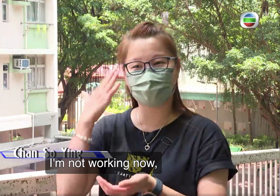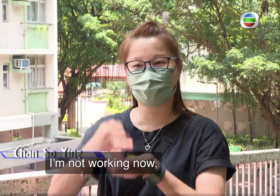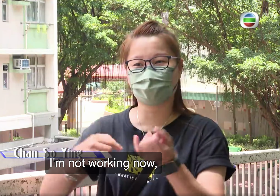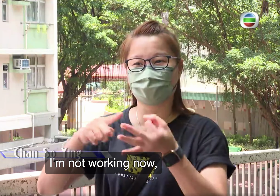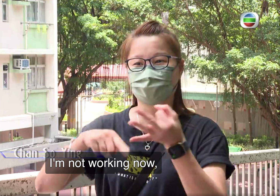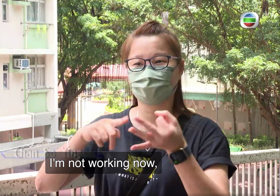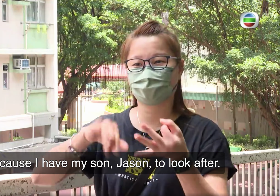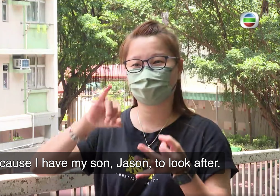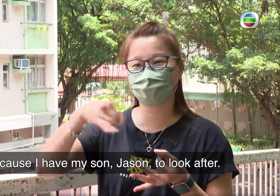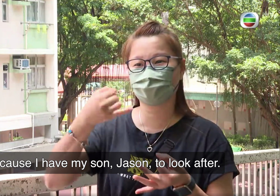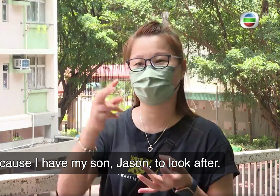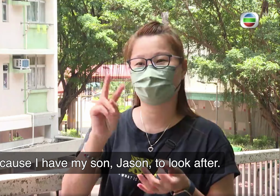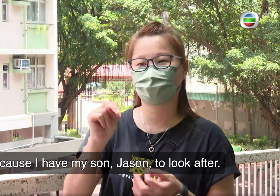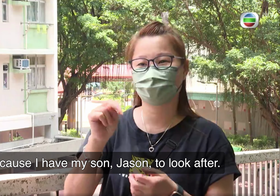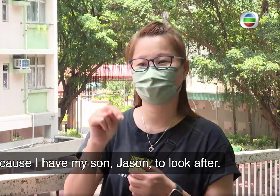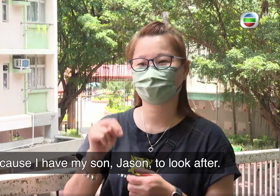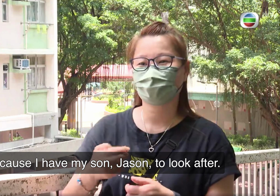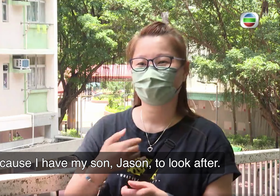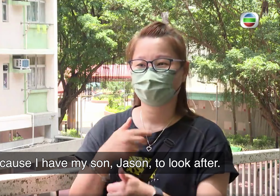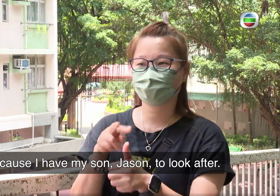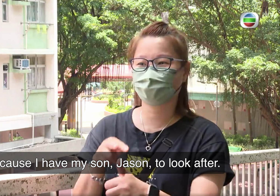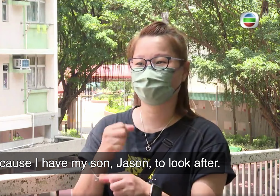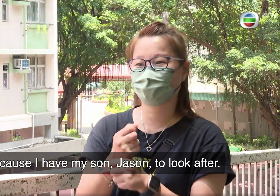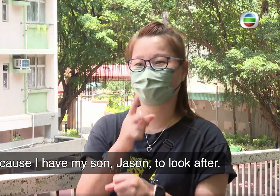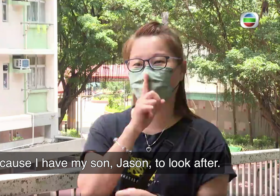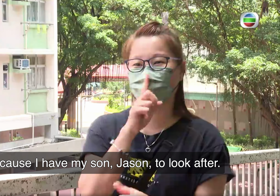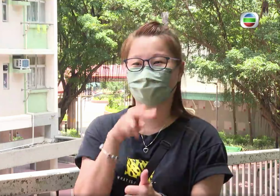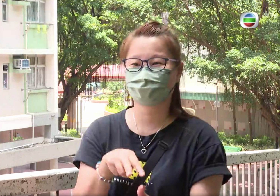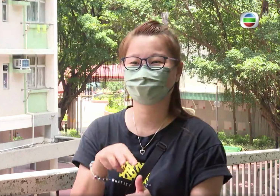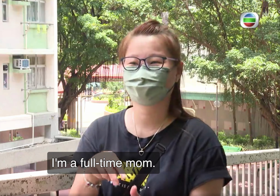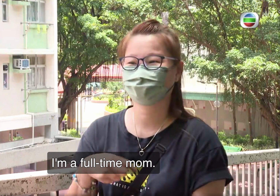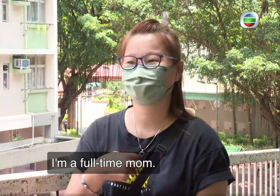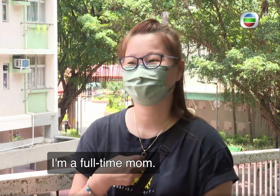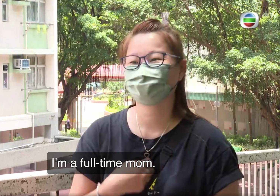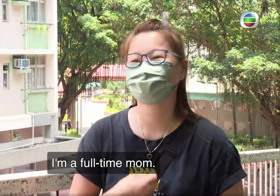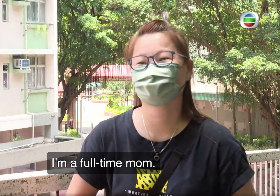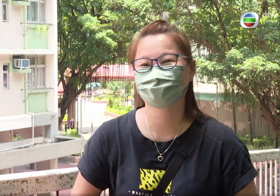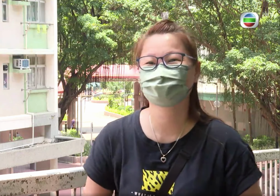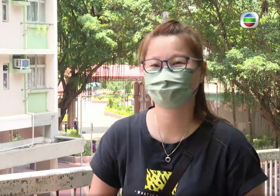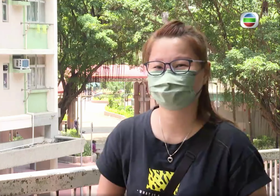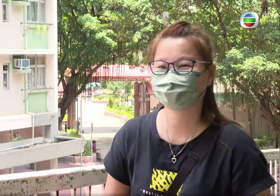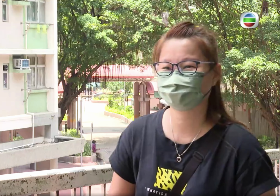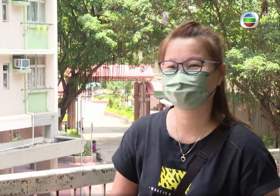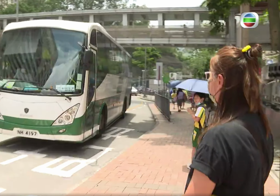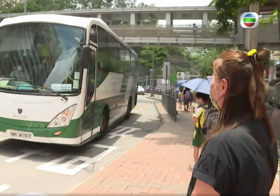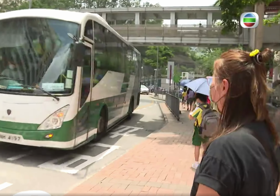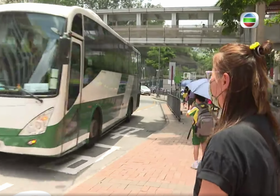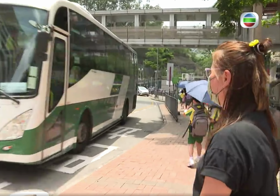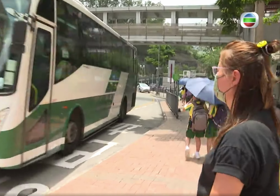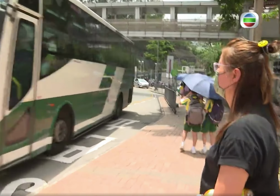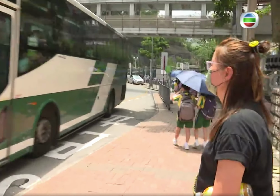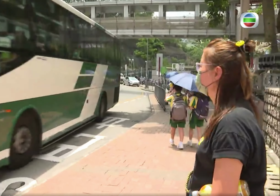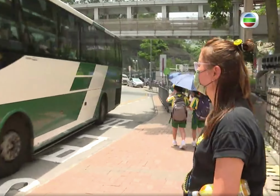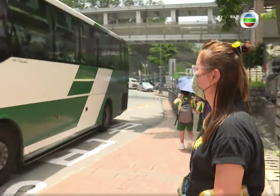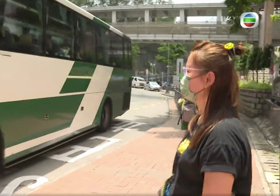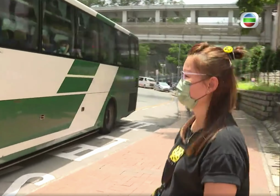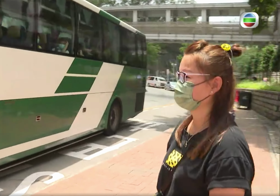I'm not working now because I have my son, Jason, to look after. I'm a full-time mom.